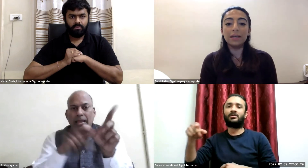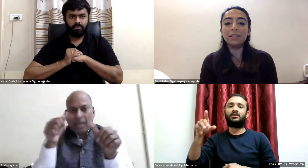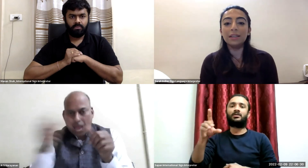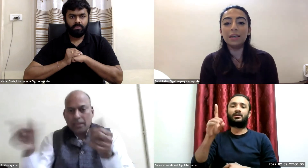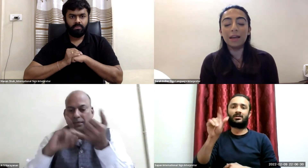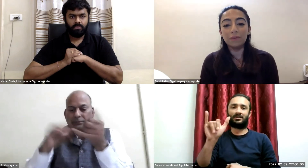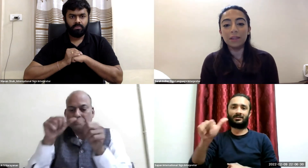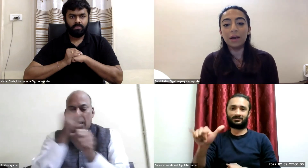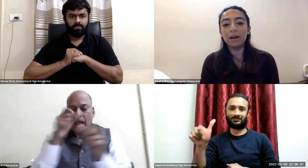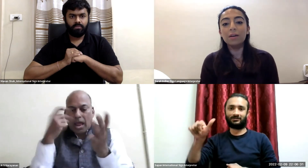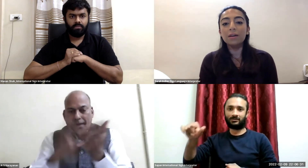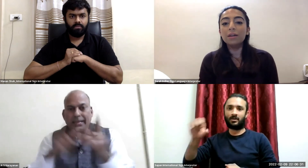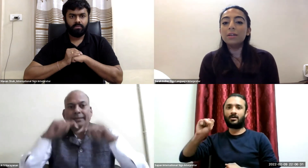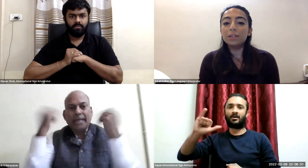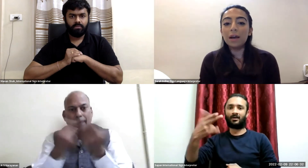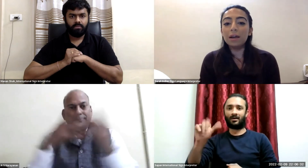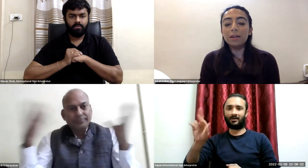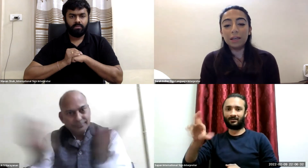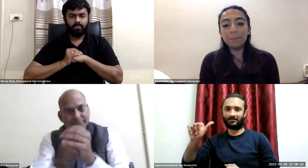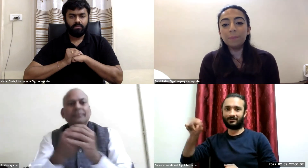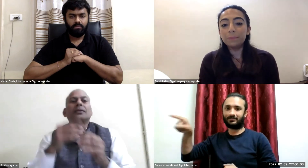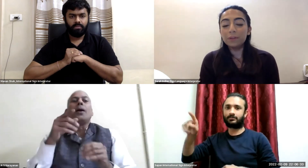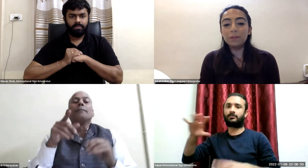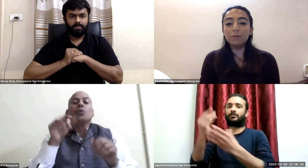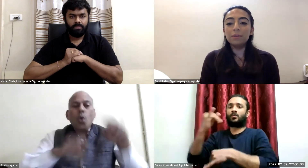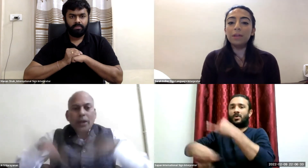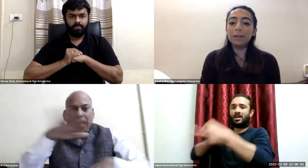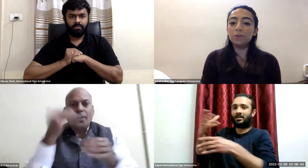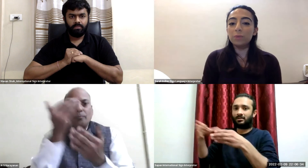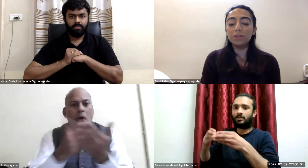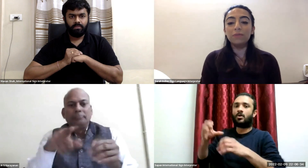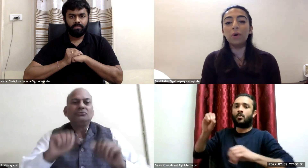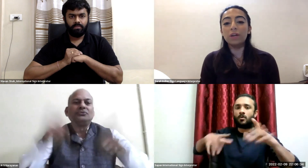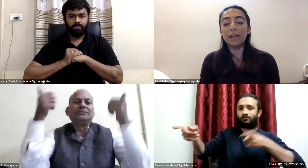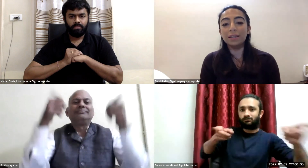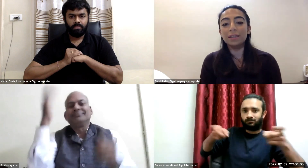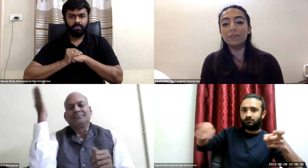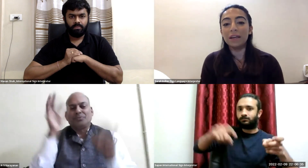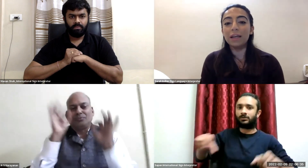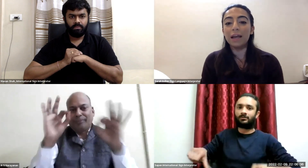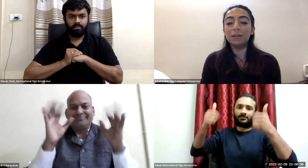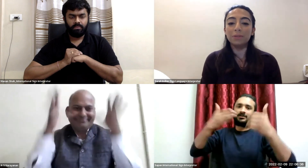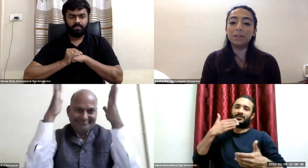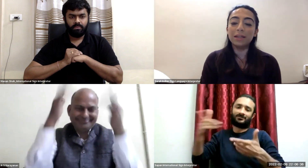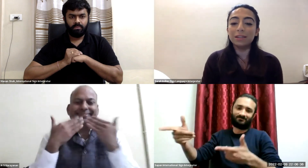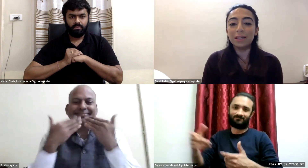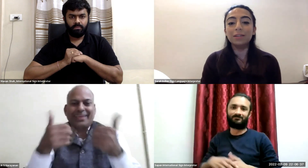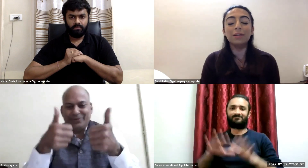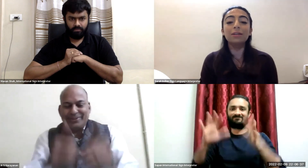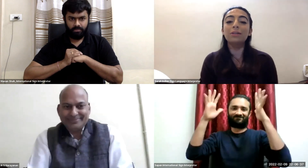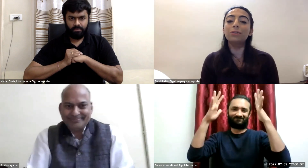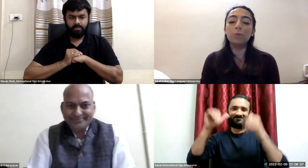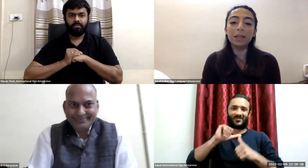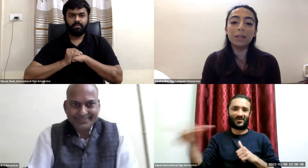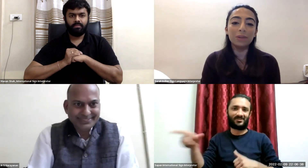thank DDC and Vidya Sagar team. Thank you so much for organizing this event, and it was a great